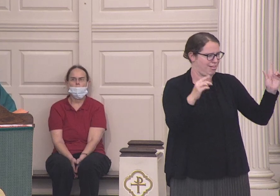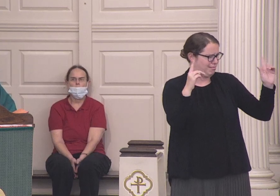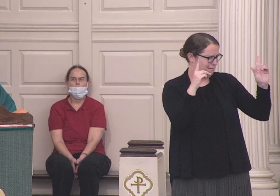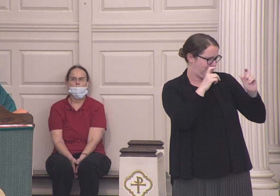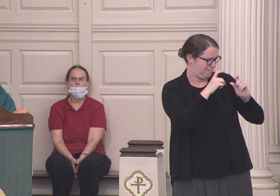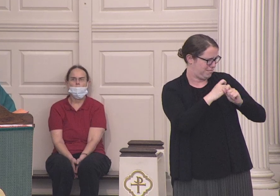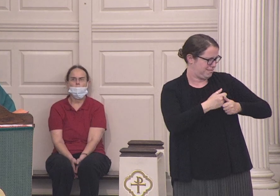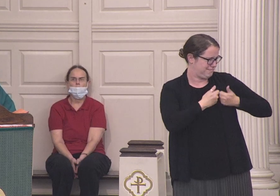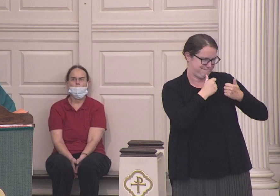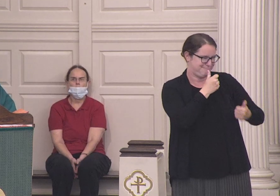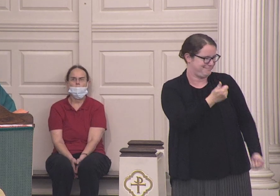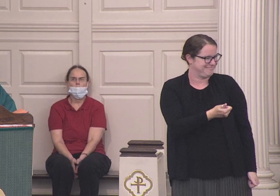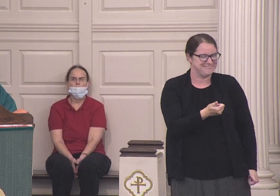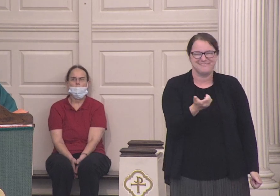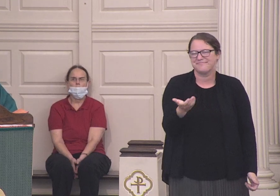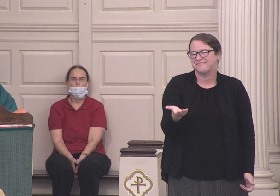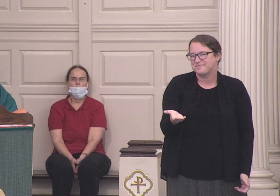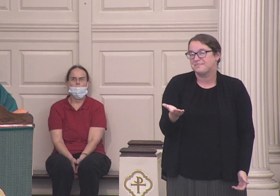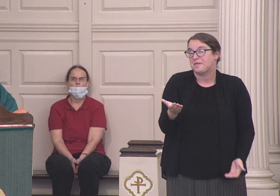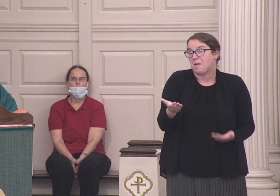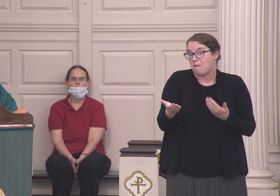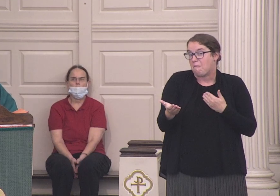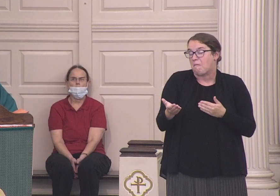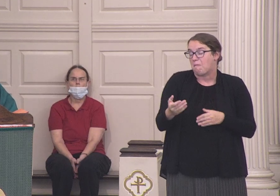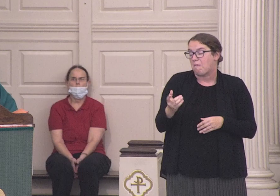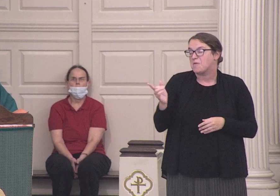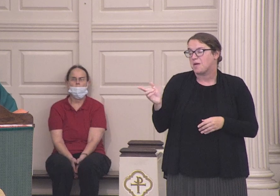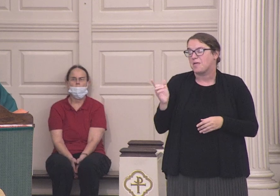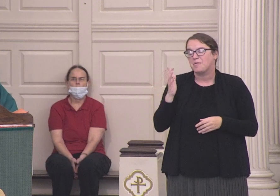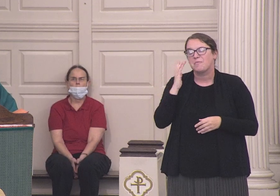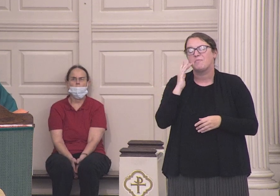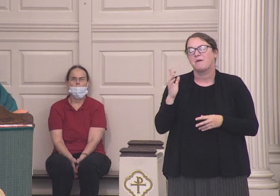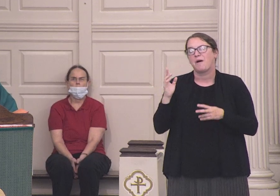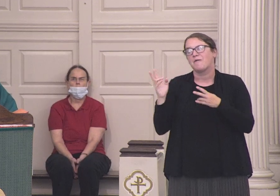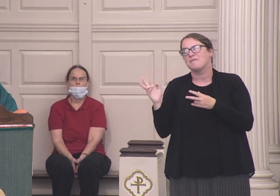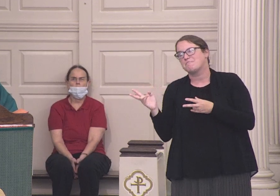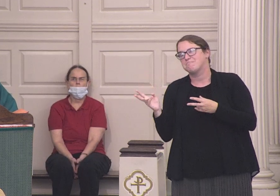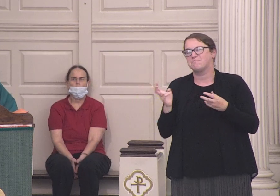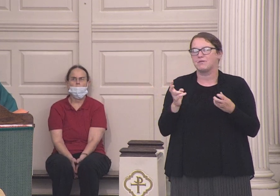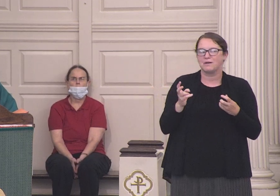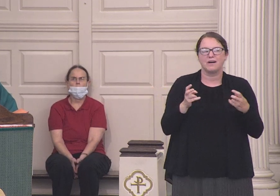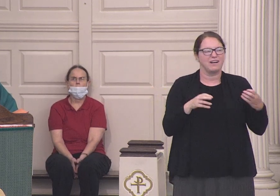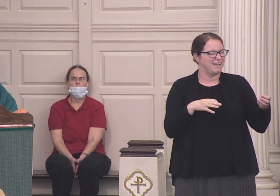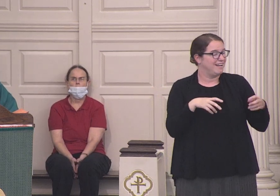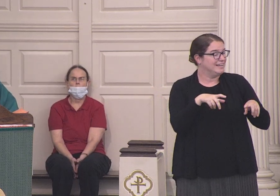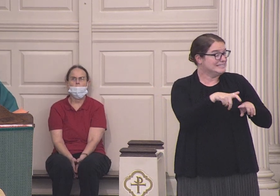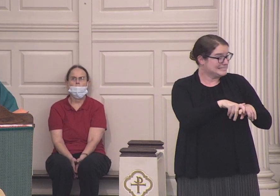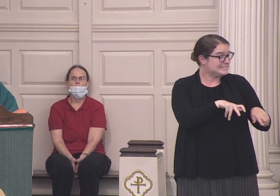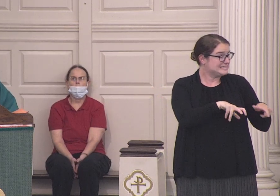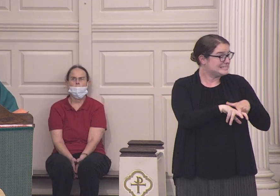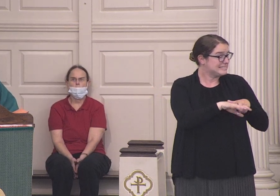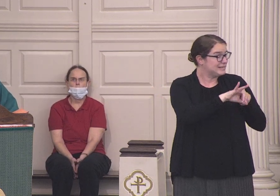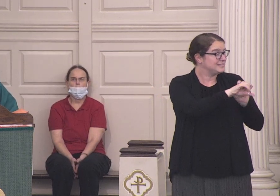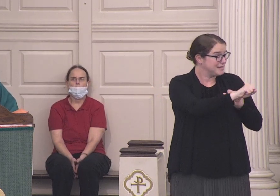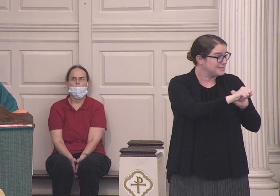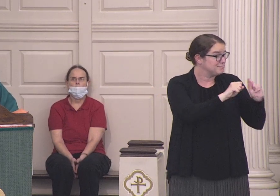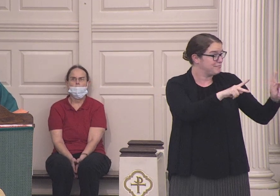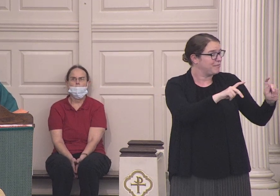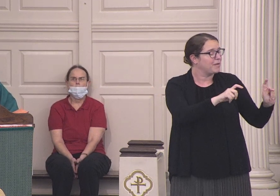lifestyle. And was getting it directly from here. To wear sandals, but not a second